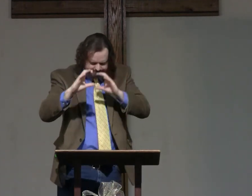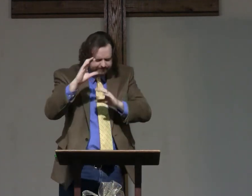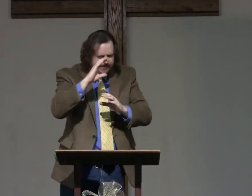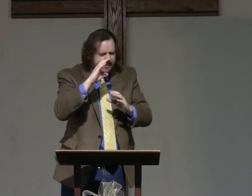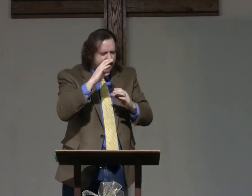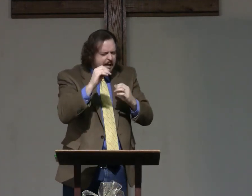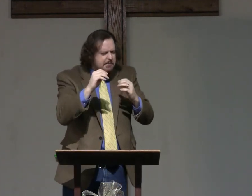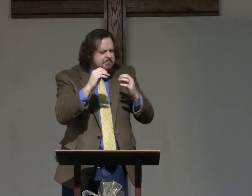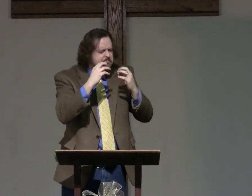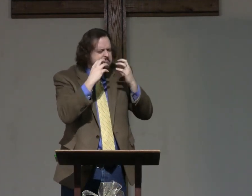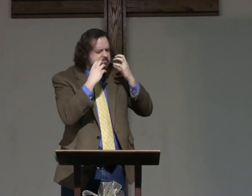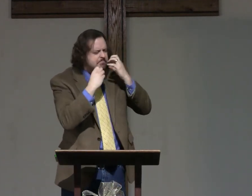to seek